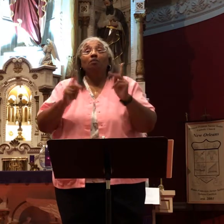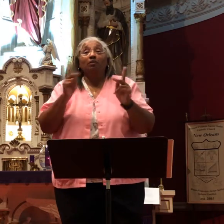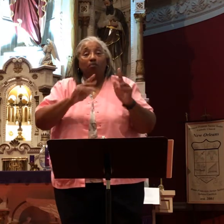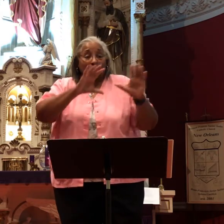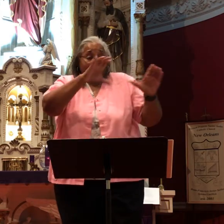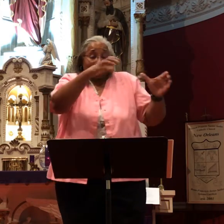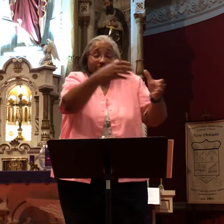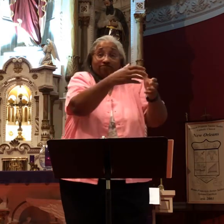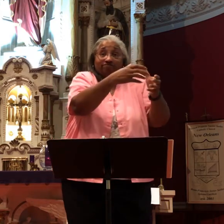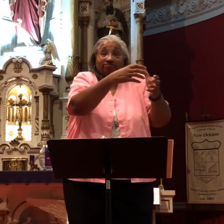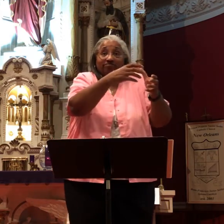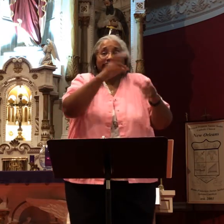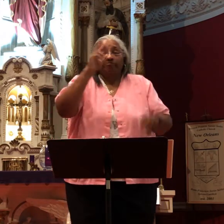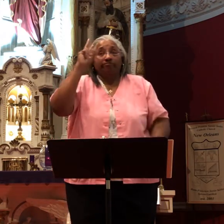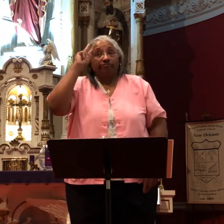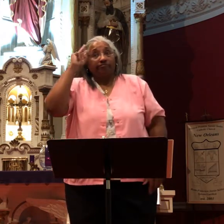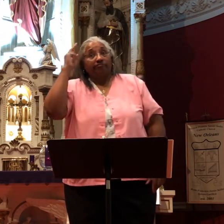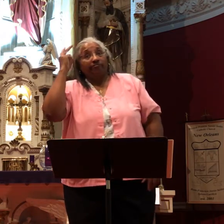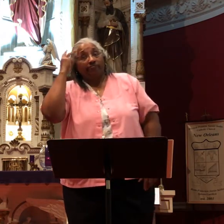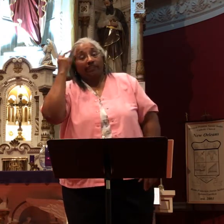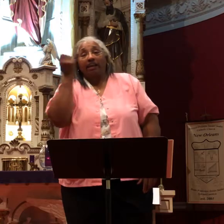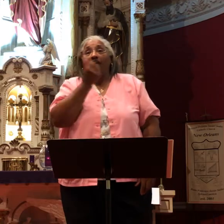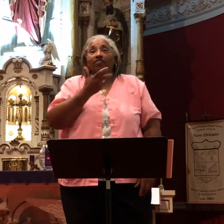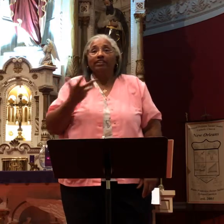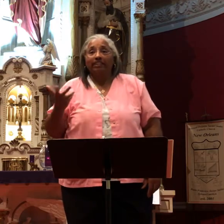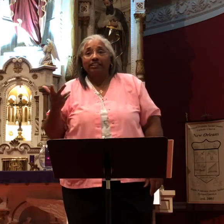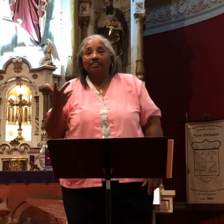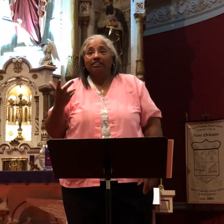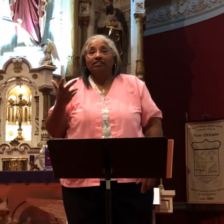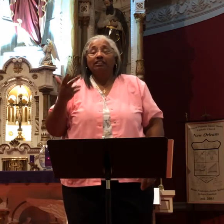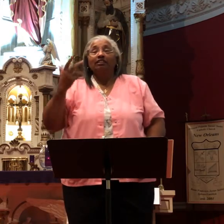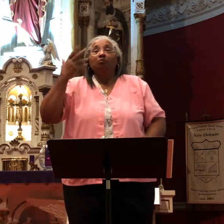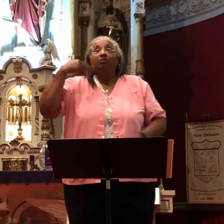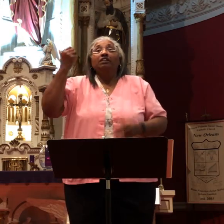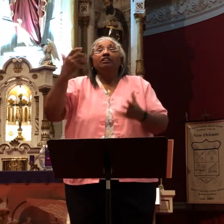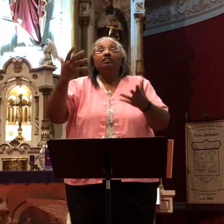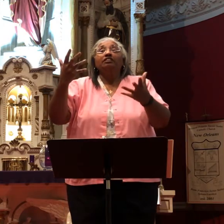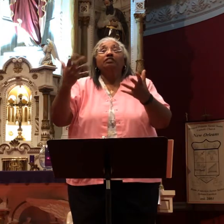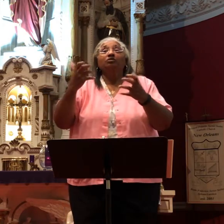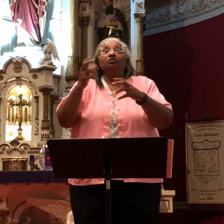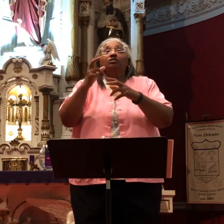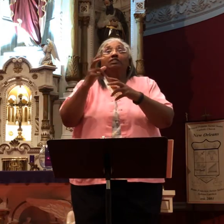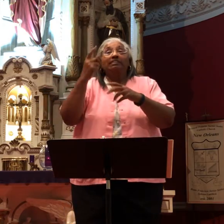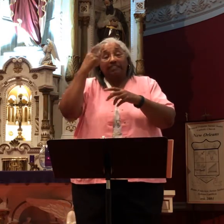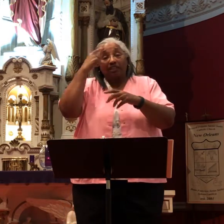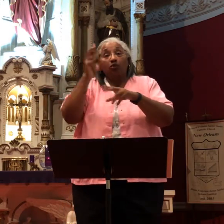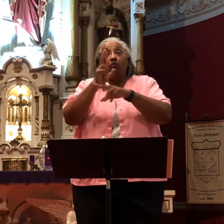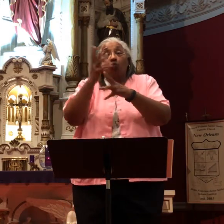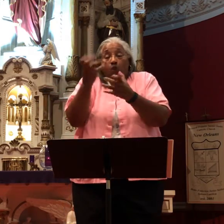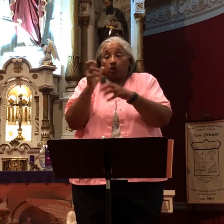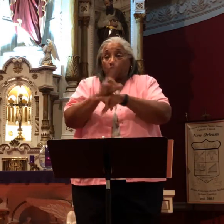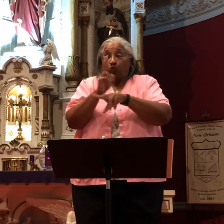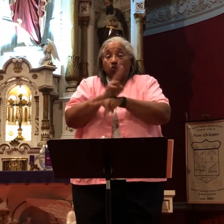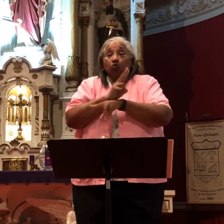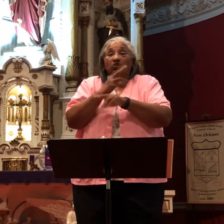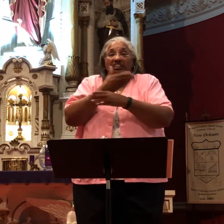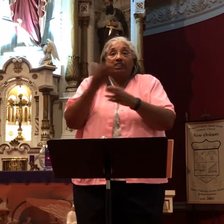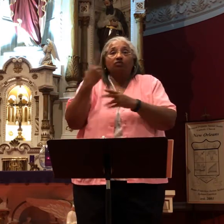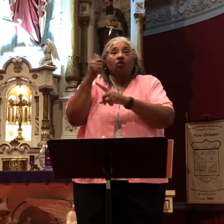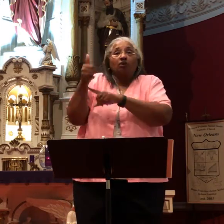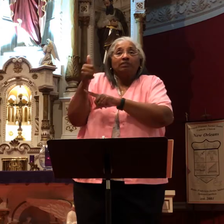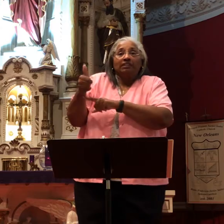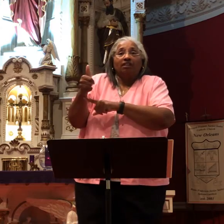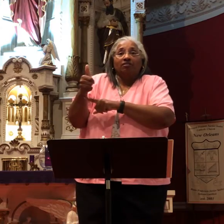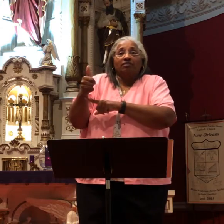right there in front of them to use other things as the most important things that were happening to